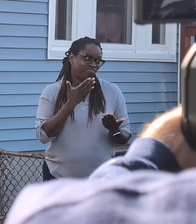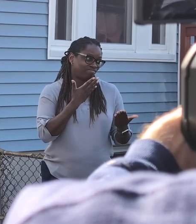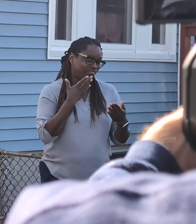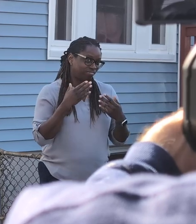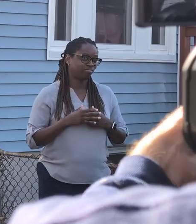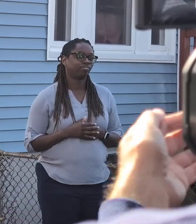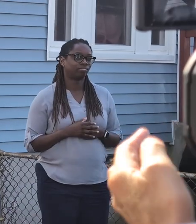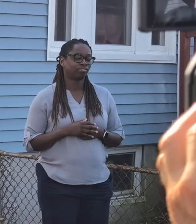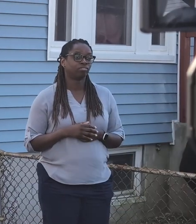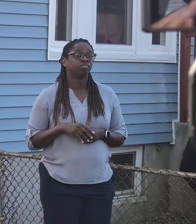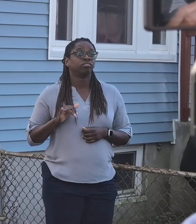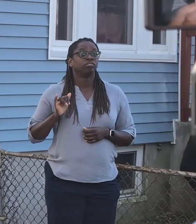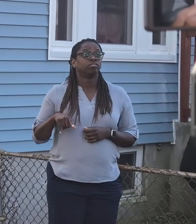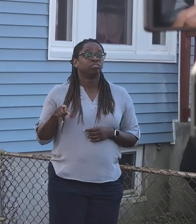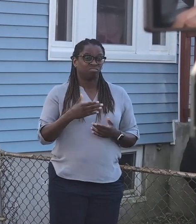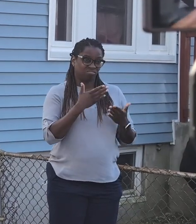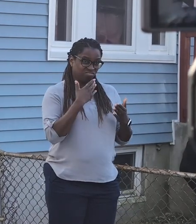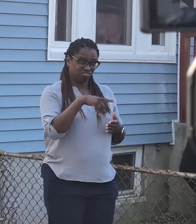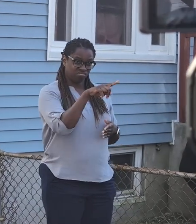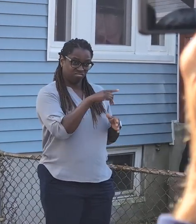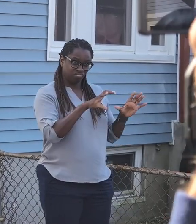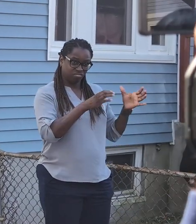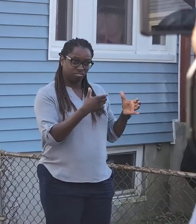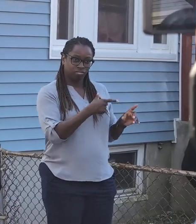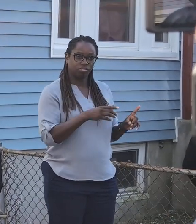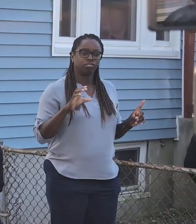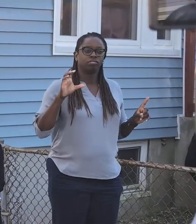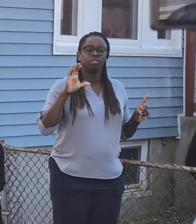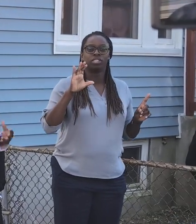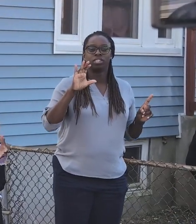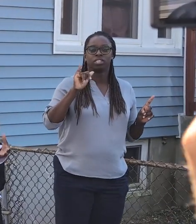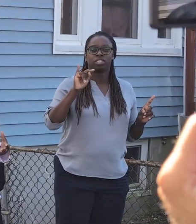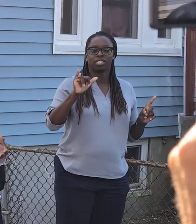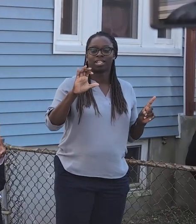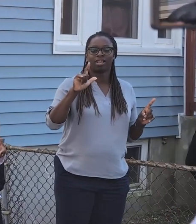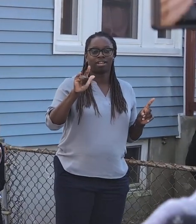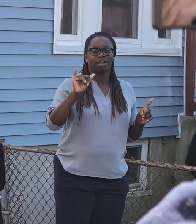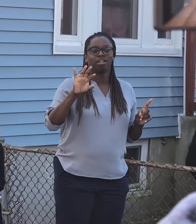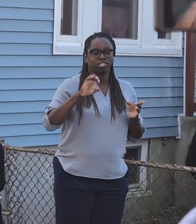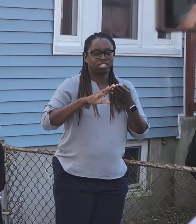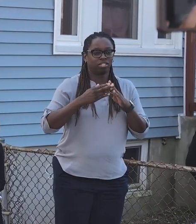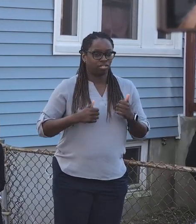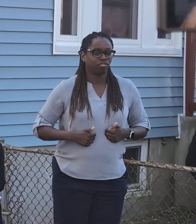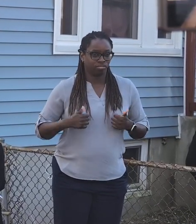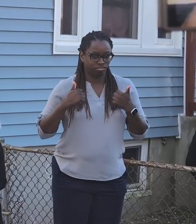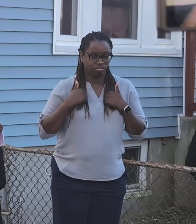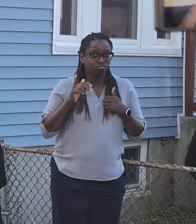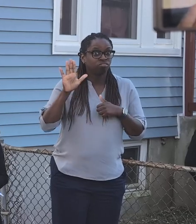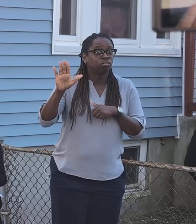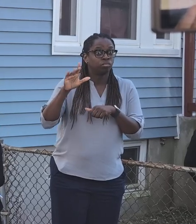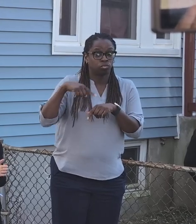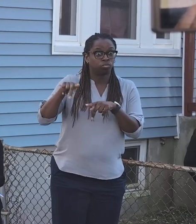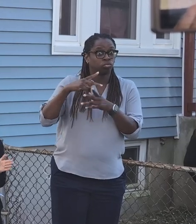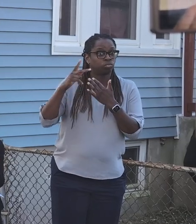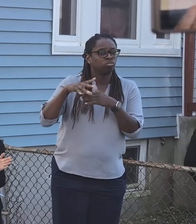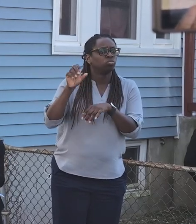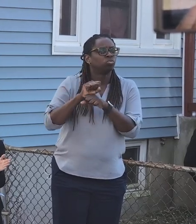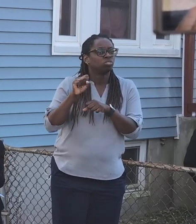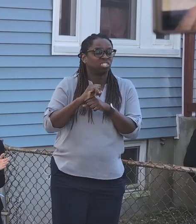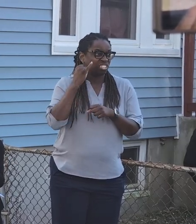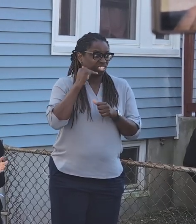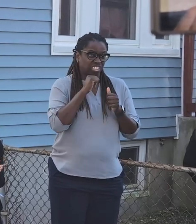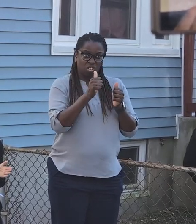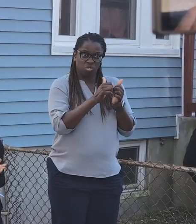Life to really demand that we preserve and protect people and prevent displacement, we would not be here. So shout out to the on the ground